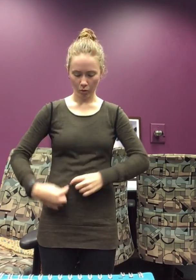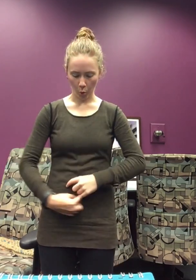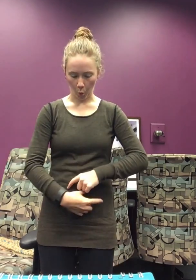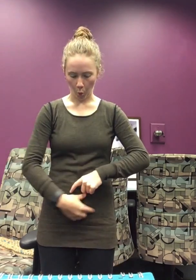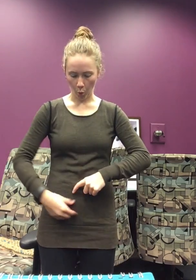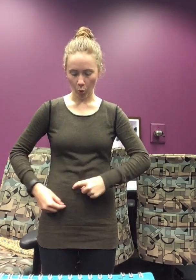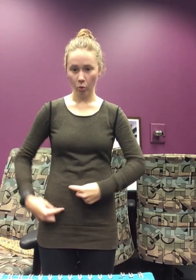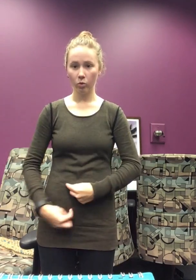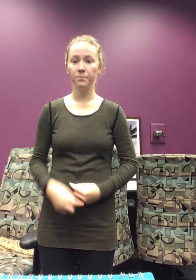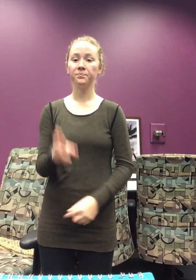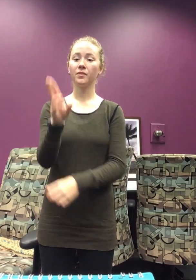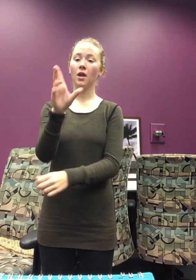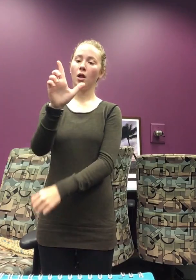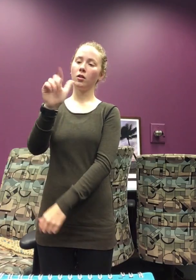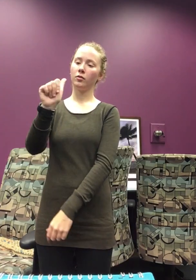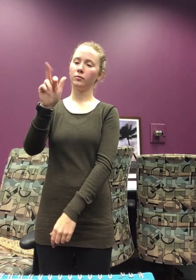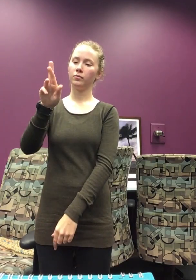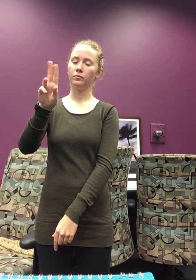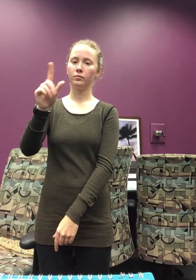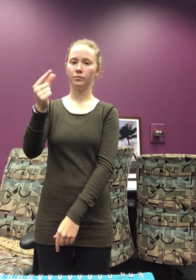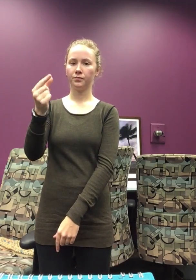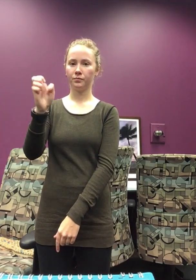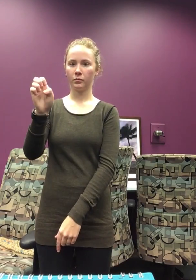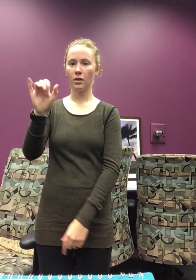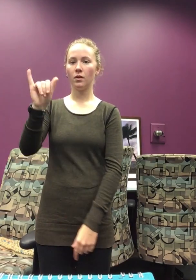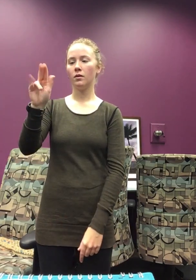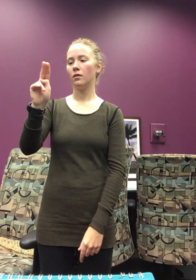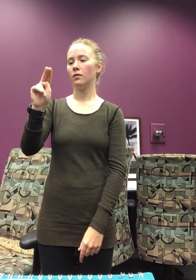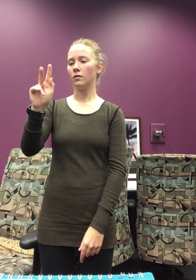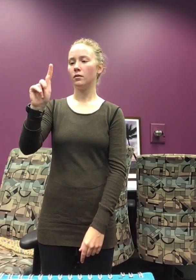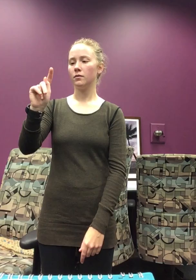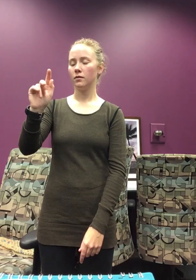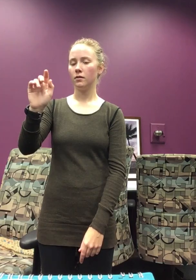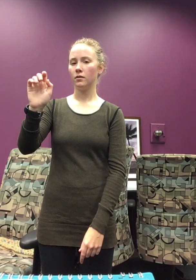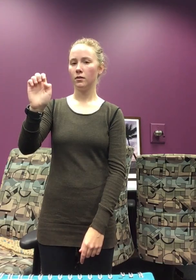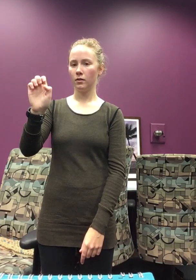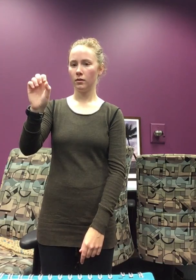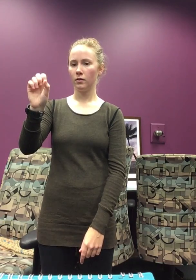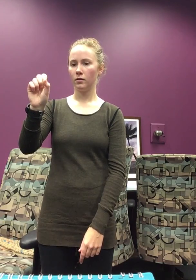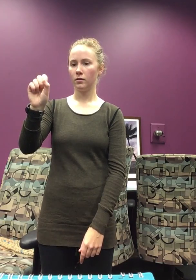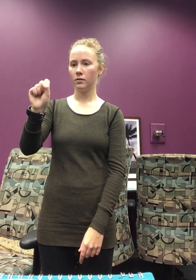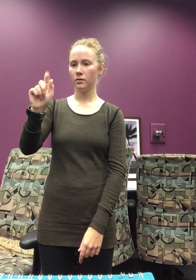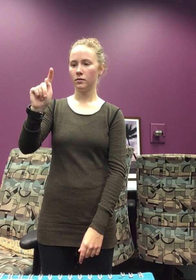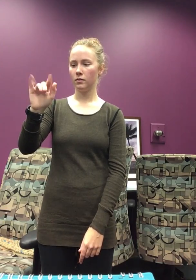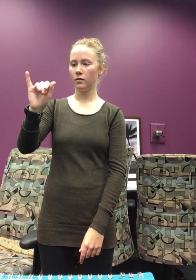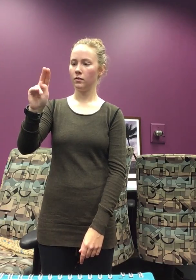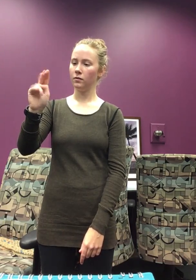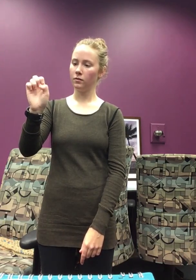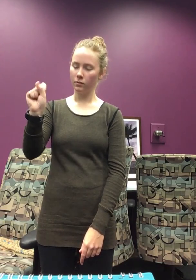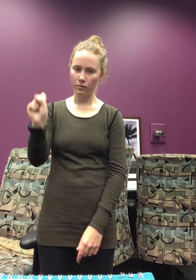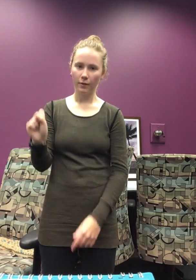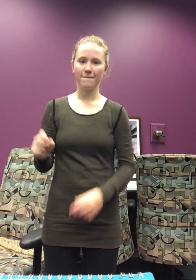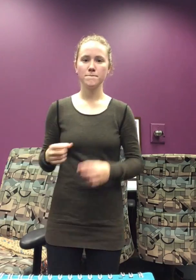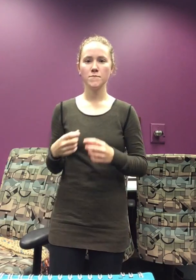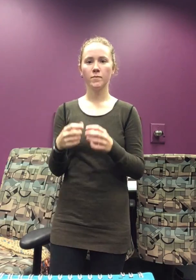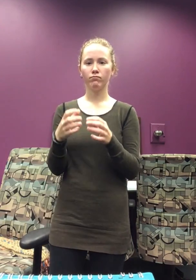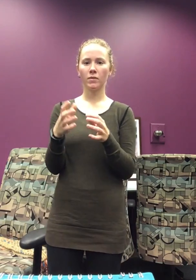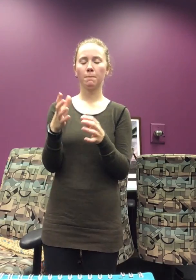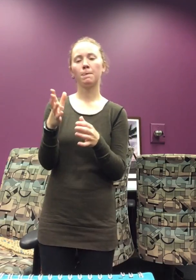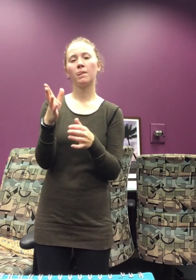more, and just water is removed from the food at that point. So then the body just eliminates